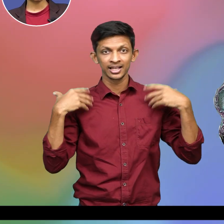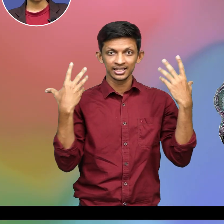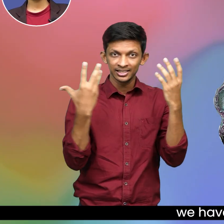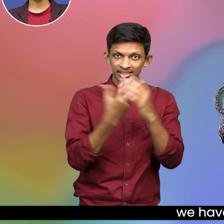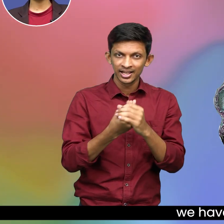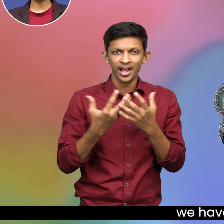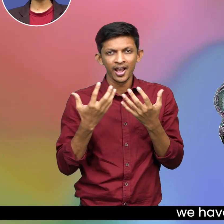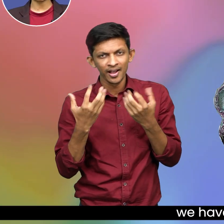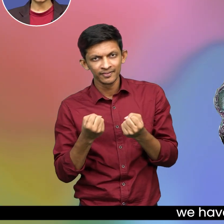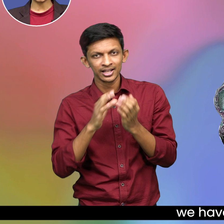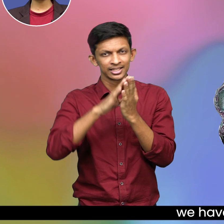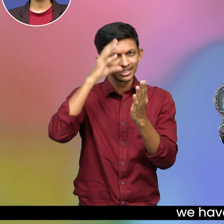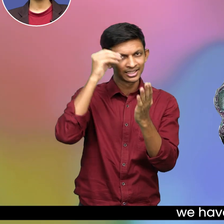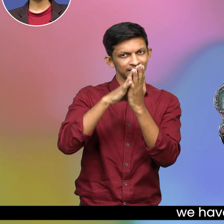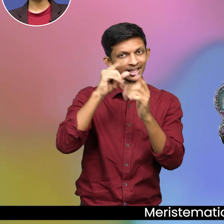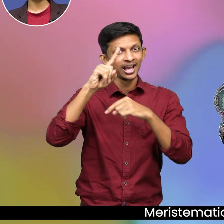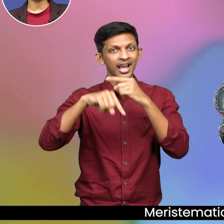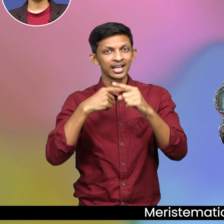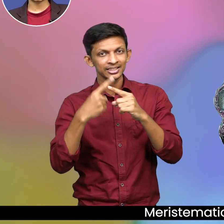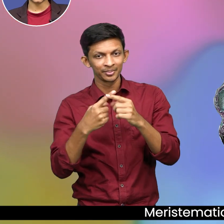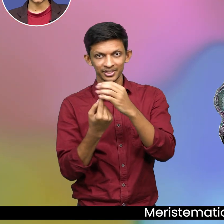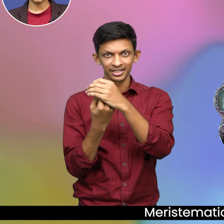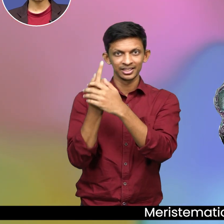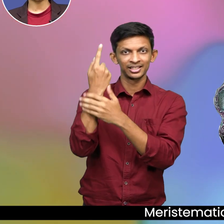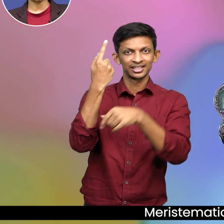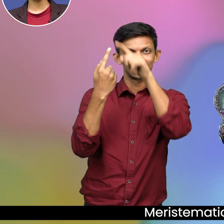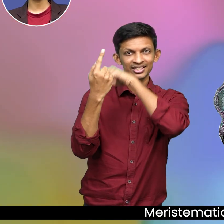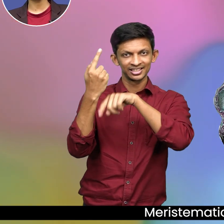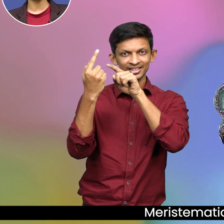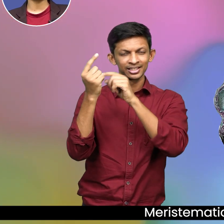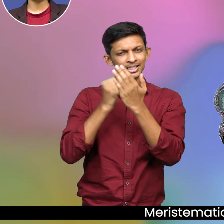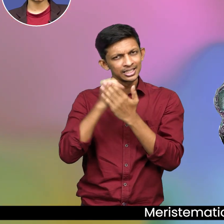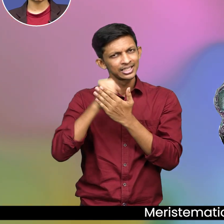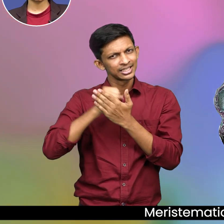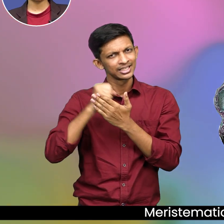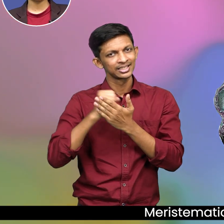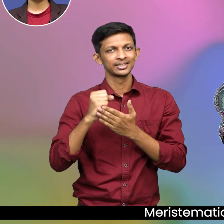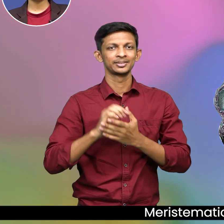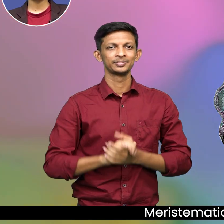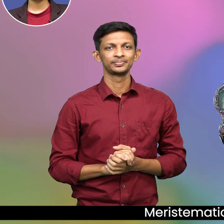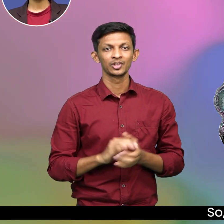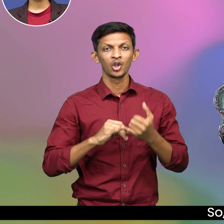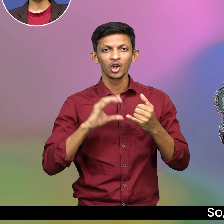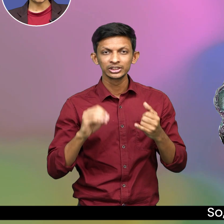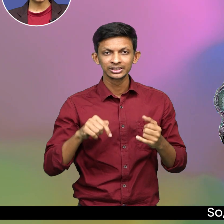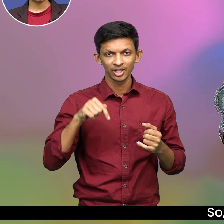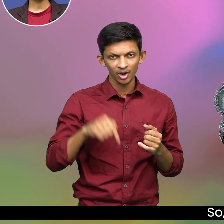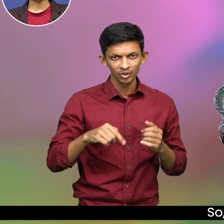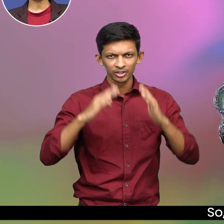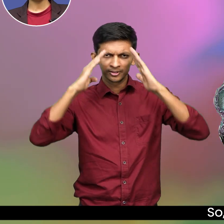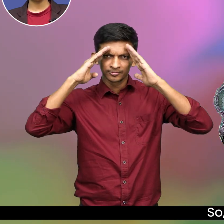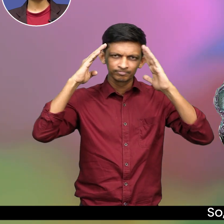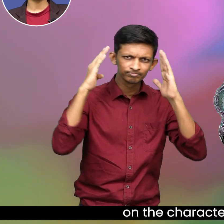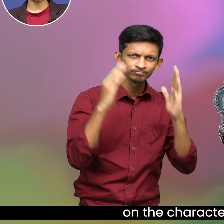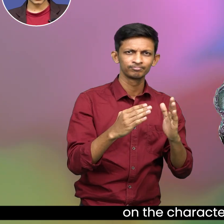Already we have learned about meristematic tissue and its types. So,